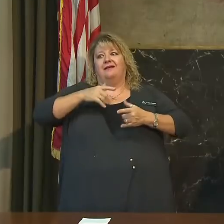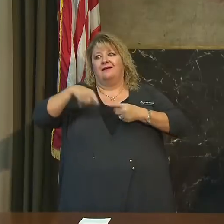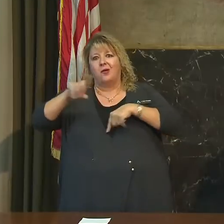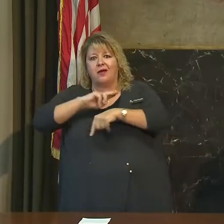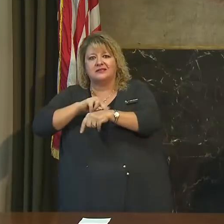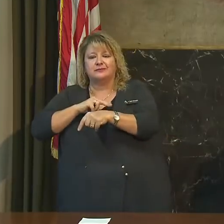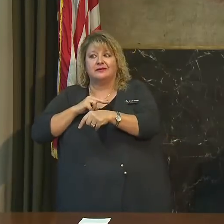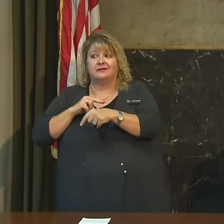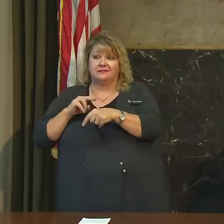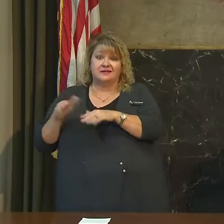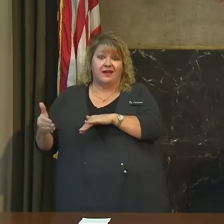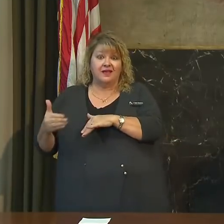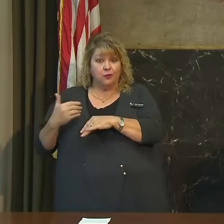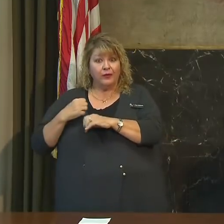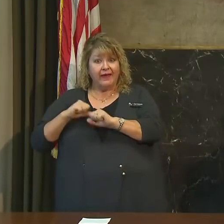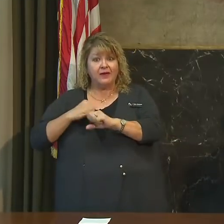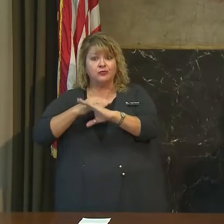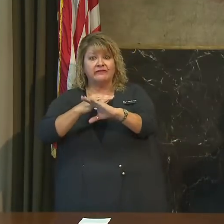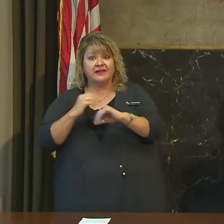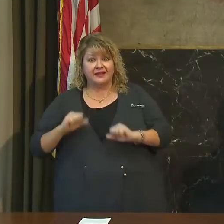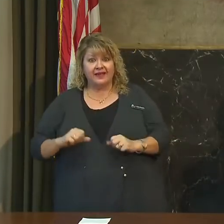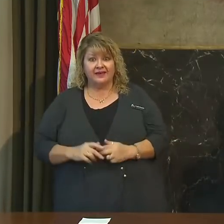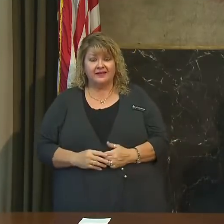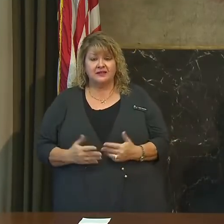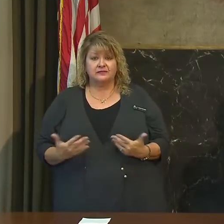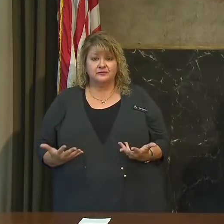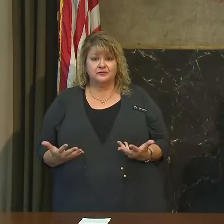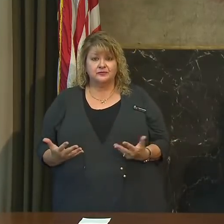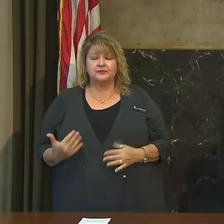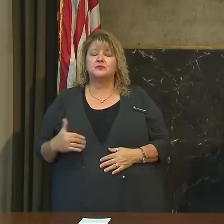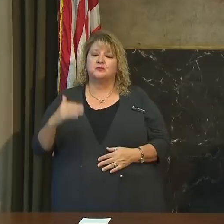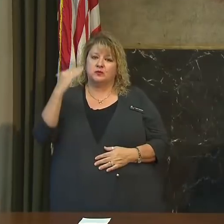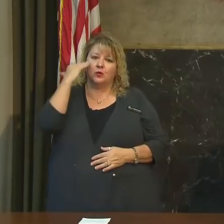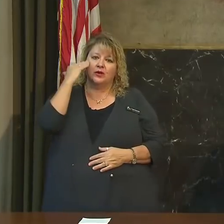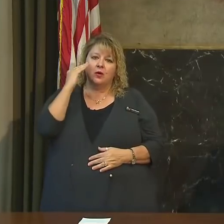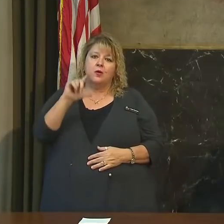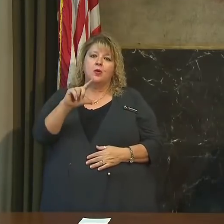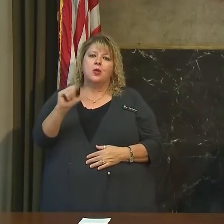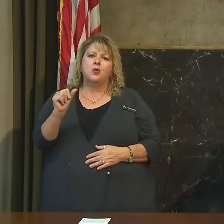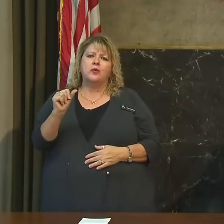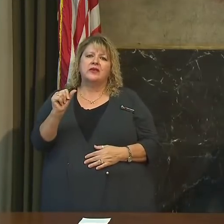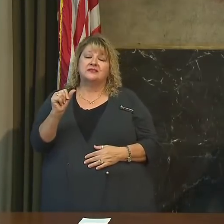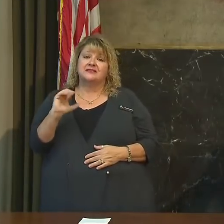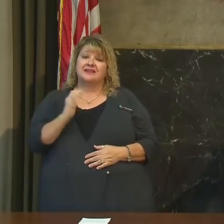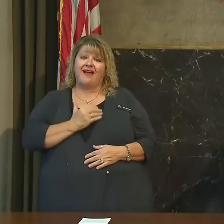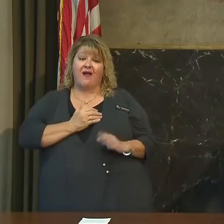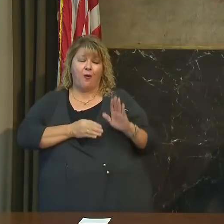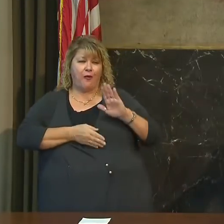And even though Louisiana has the fastest